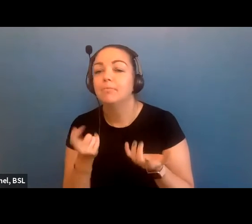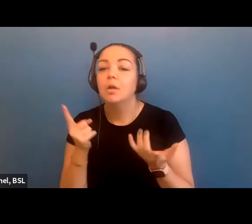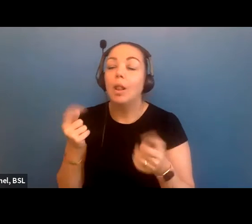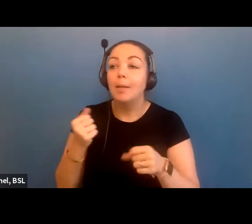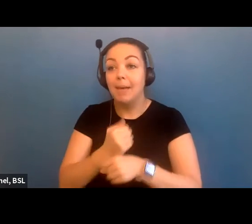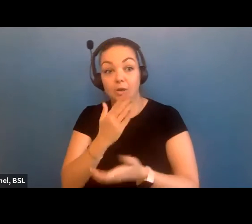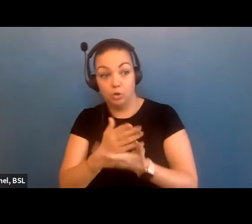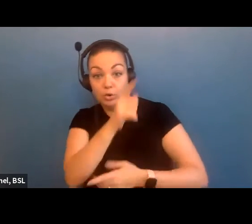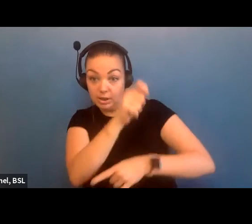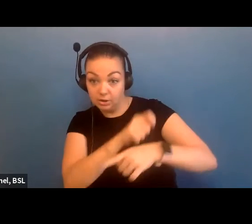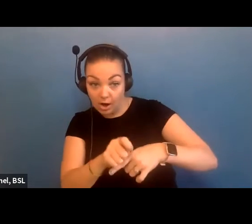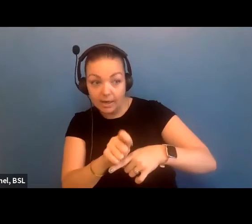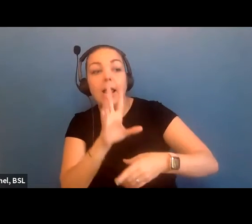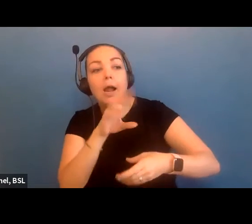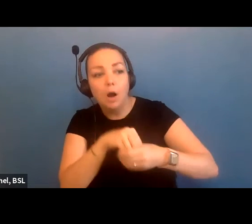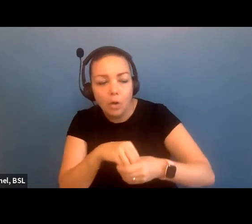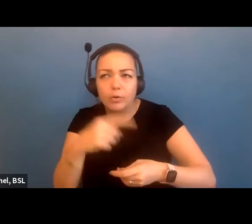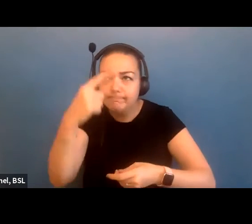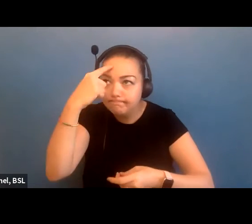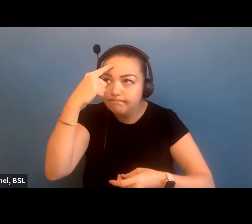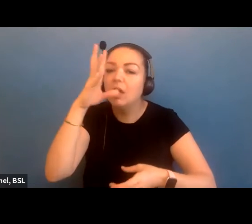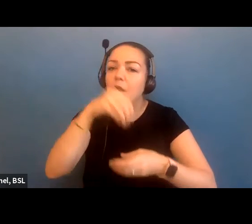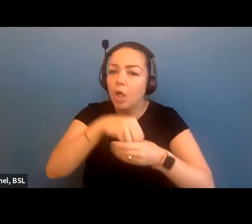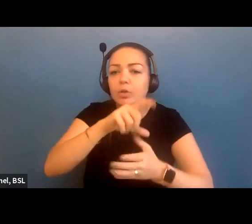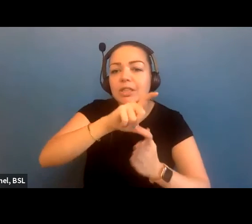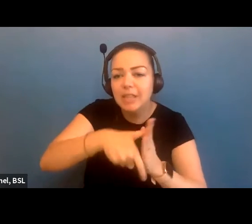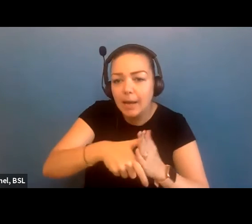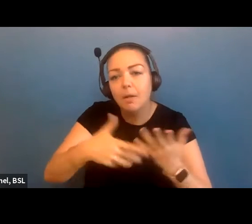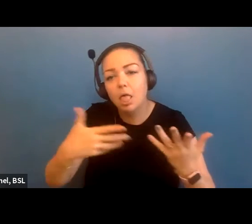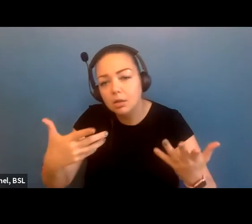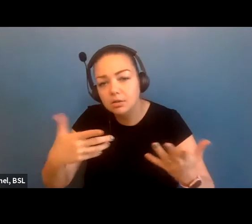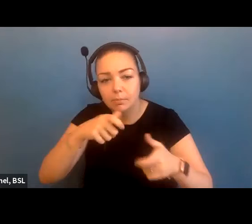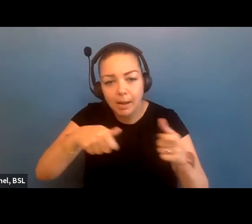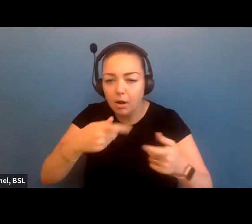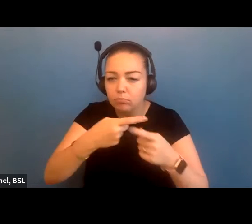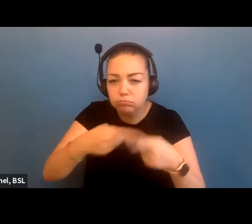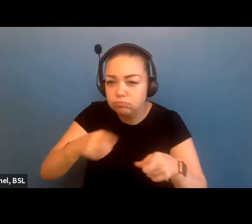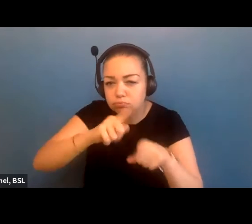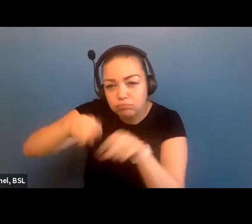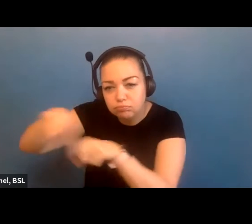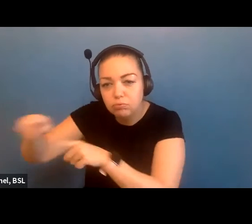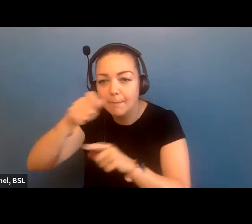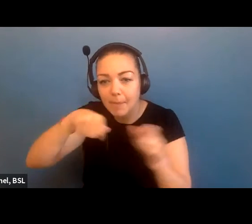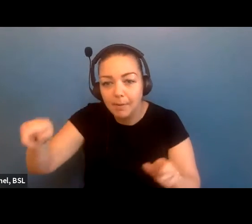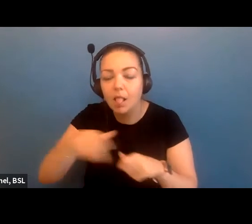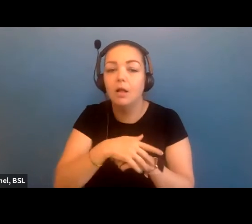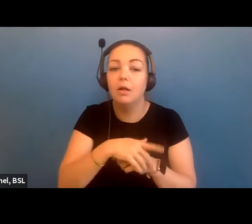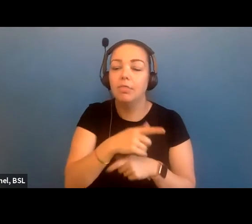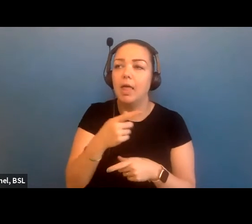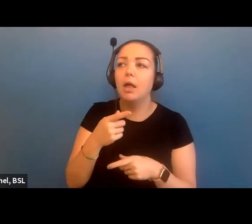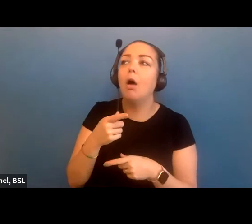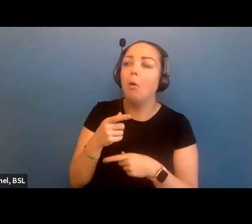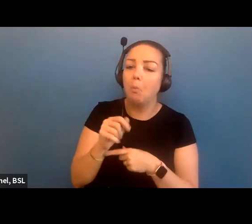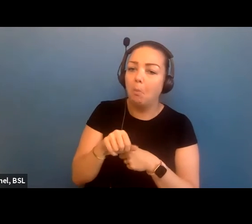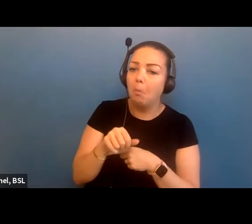and older people when they design things. And I've found that most people tend to get that. You know, they usually respond by kind of nodding their head and saying,